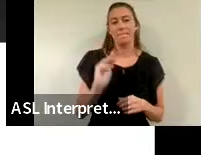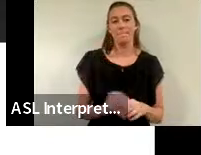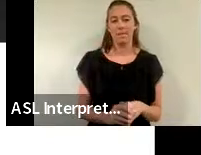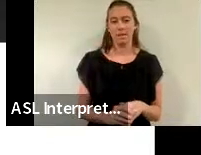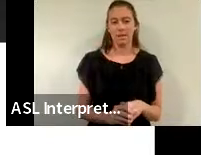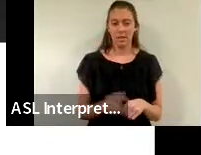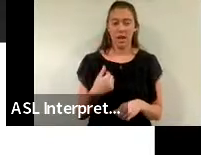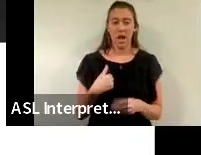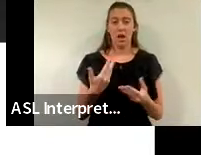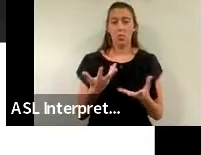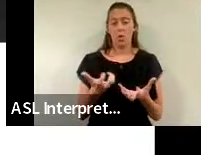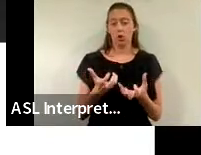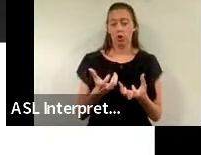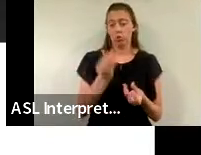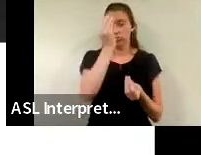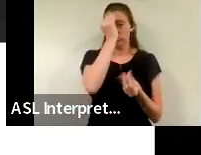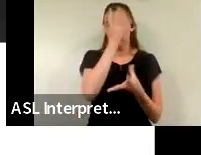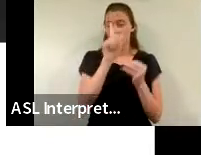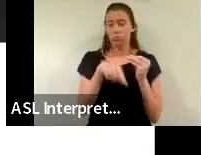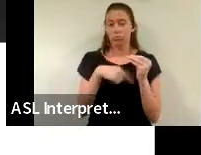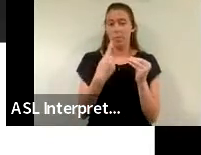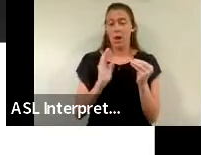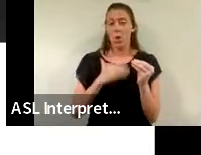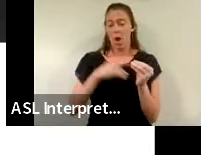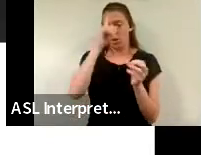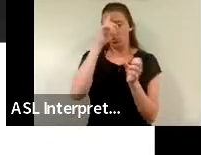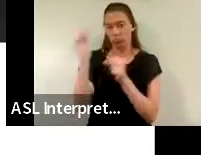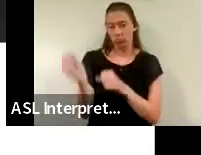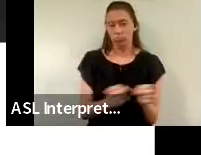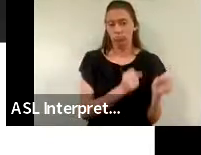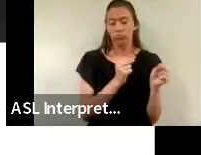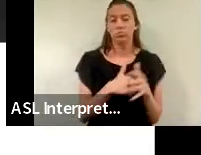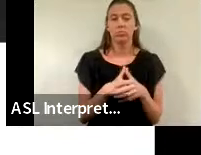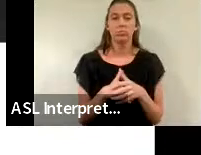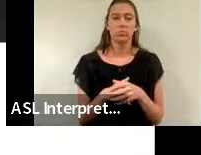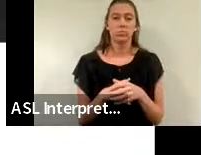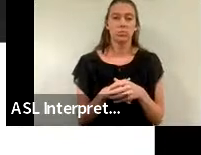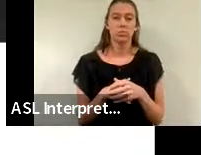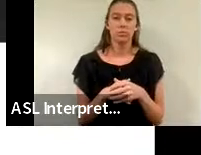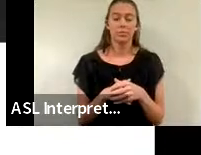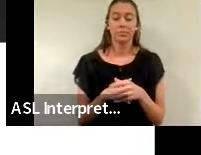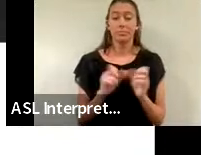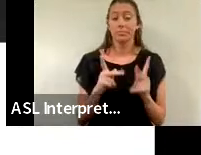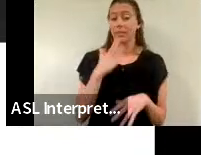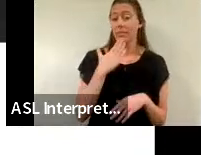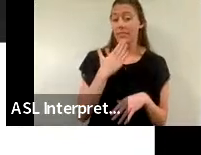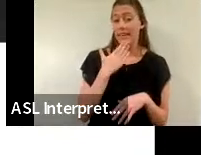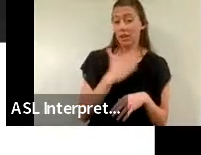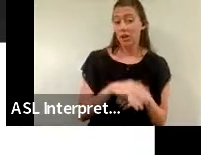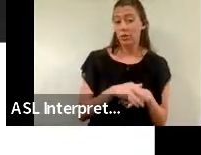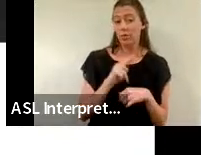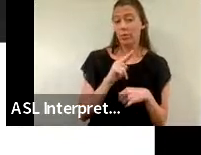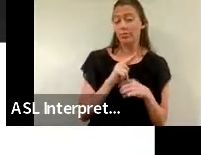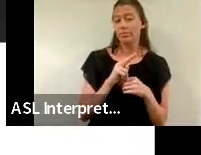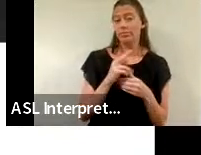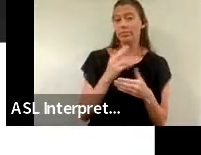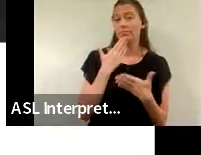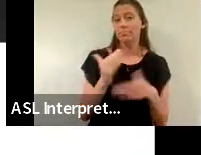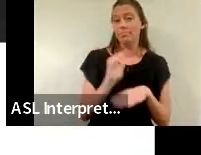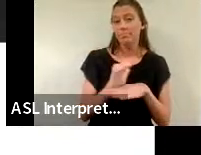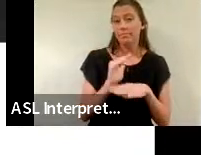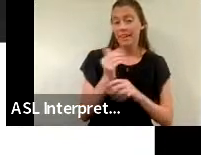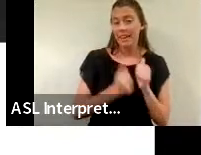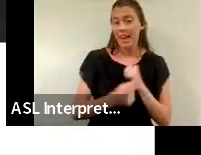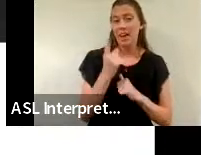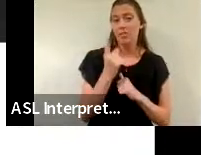refresh is going. Julie? Okay, thank you, Nestor, and good evening, everyone. Really pleased to be here, and